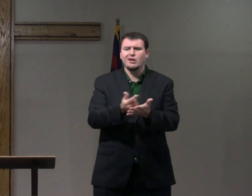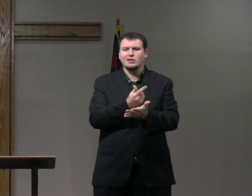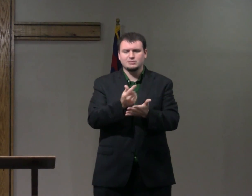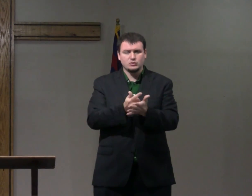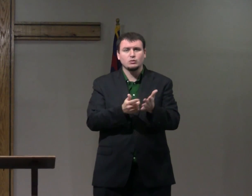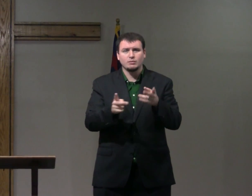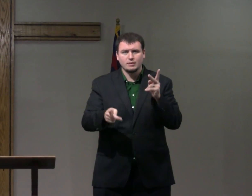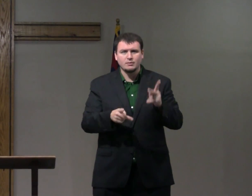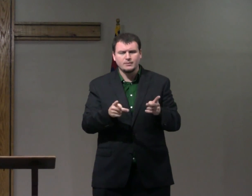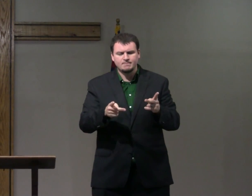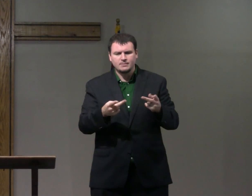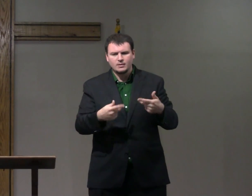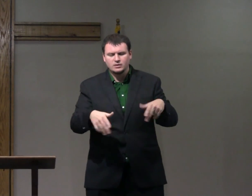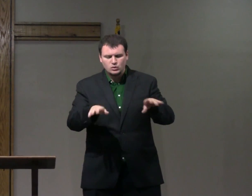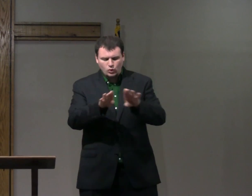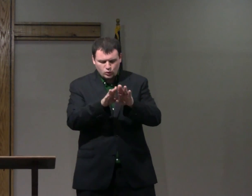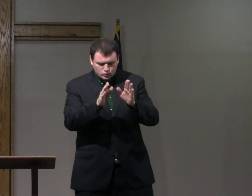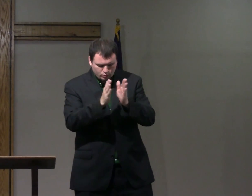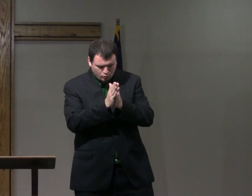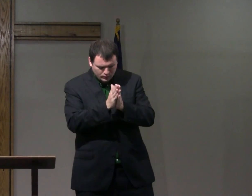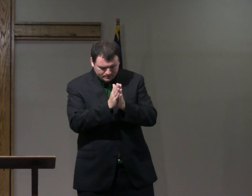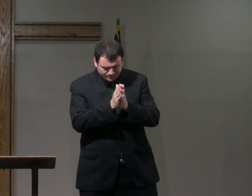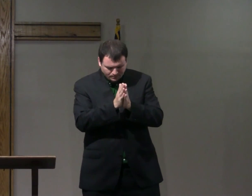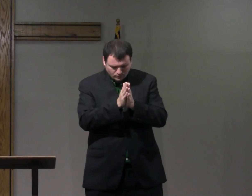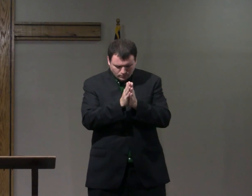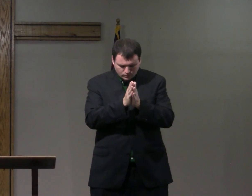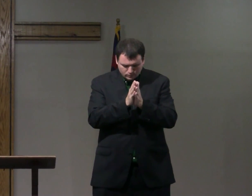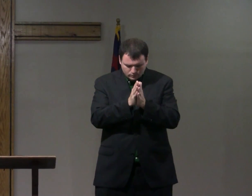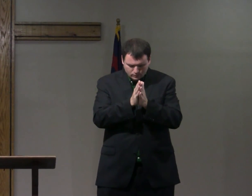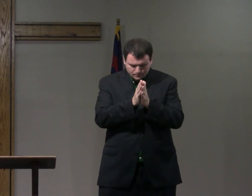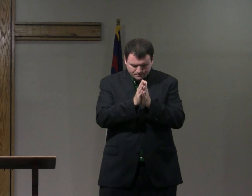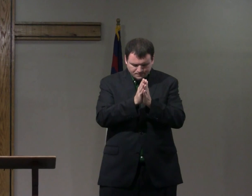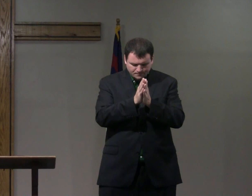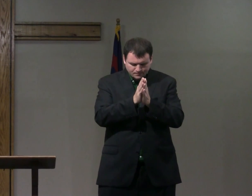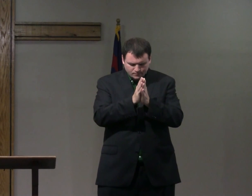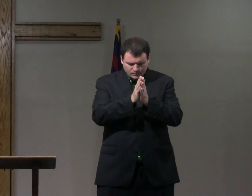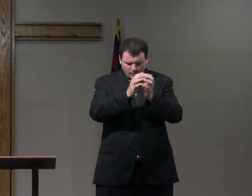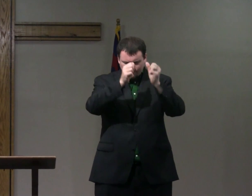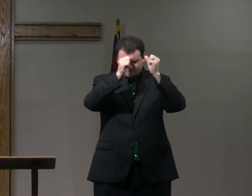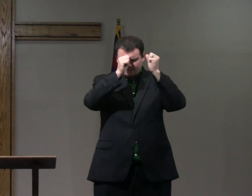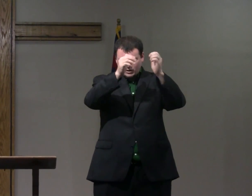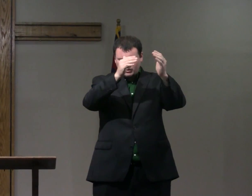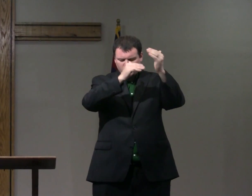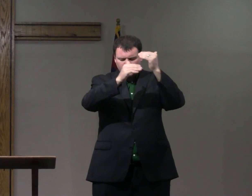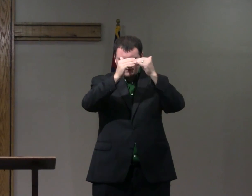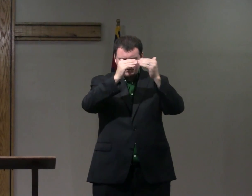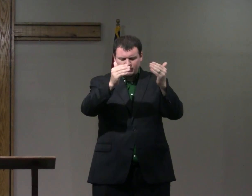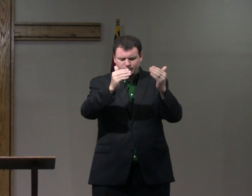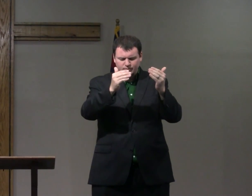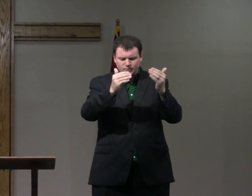Are you willing to go to share the gospel to these people? Let's pray.